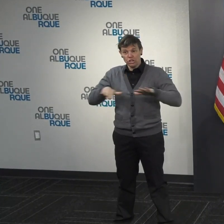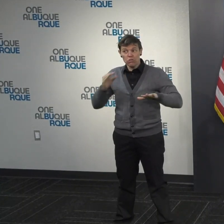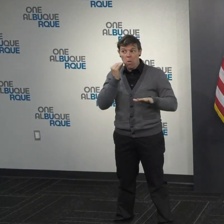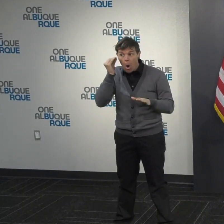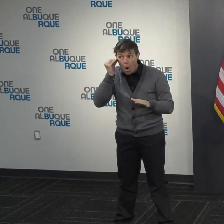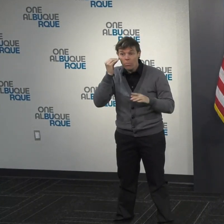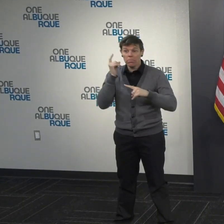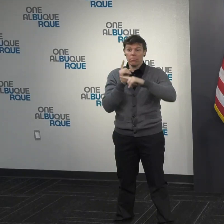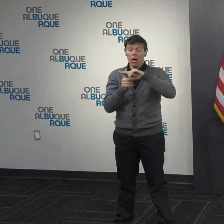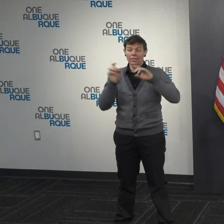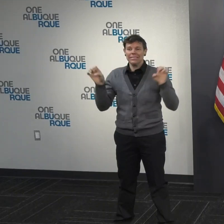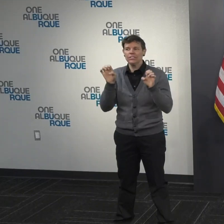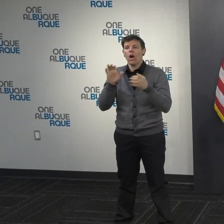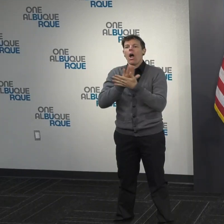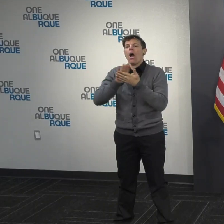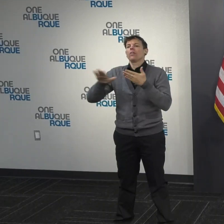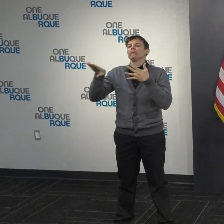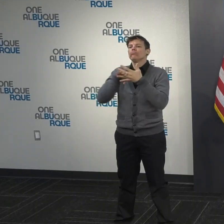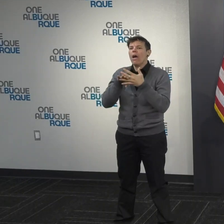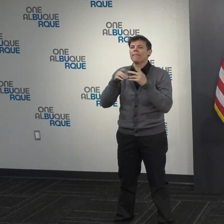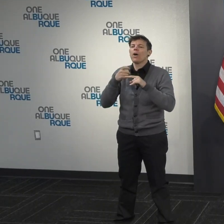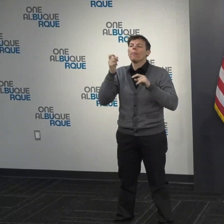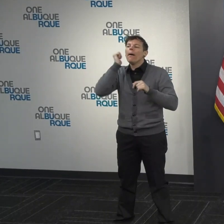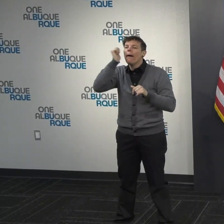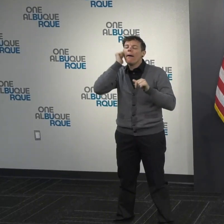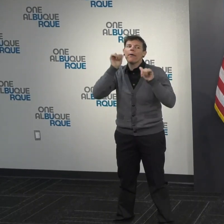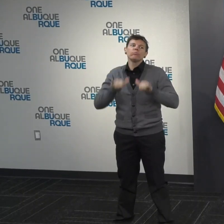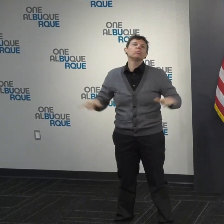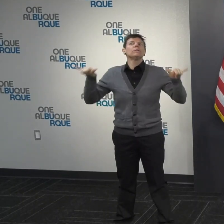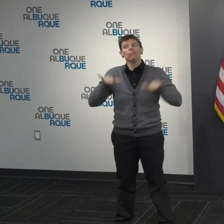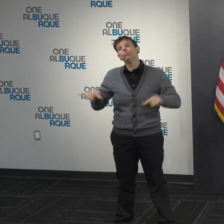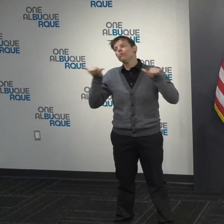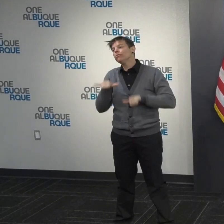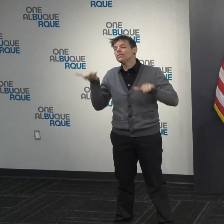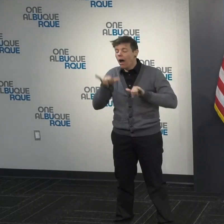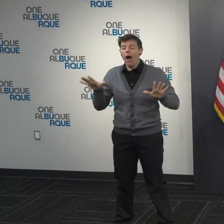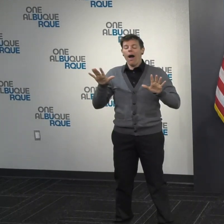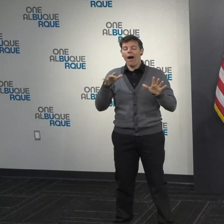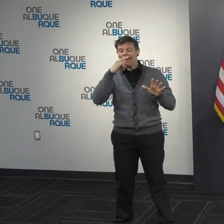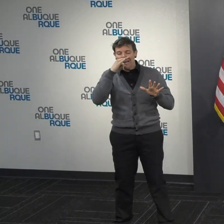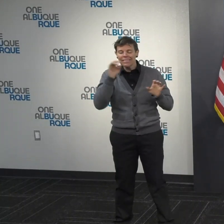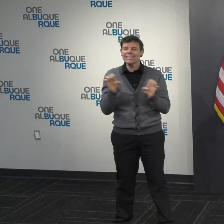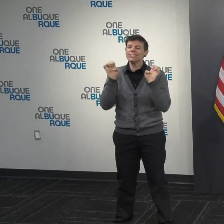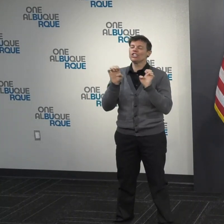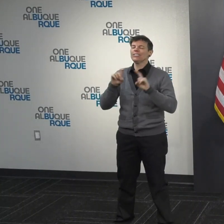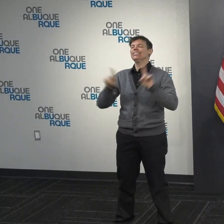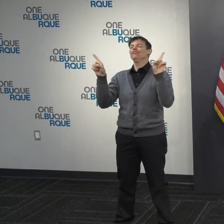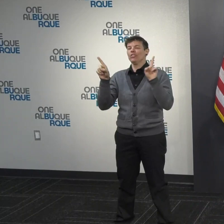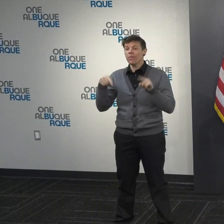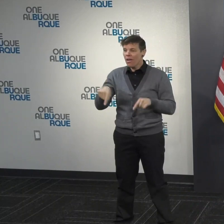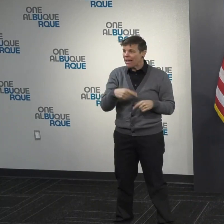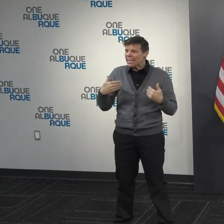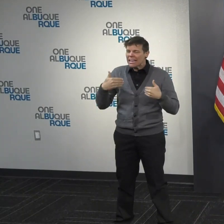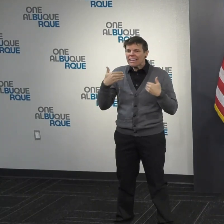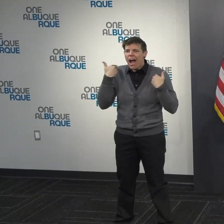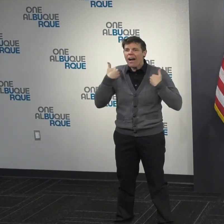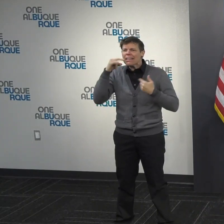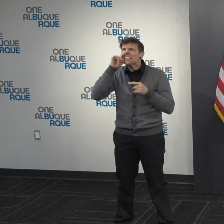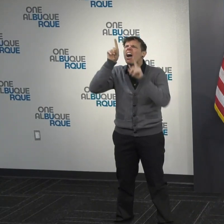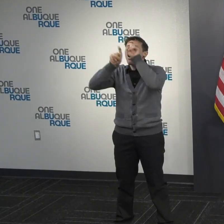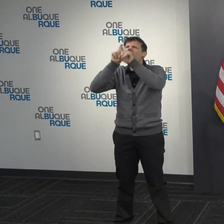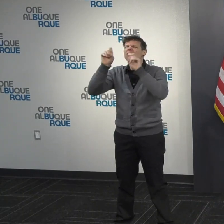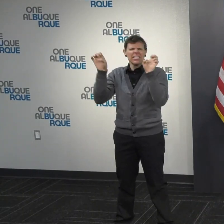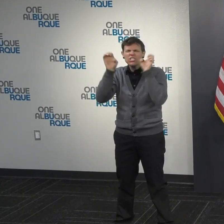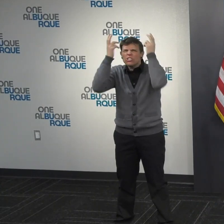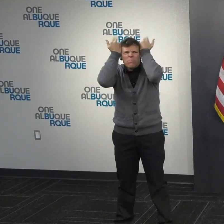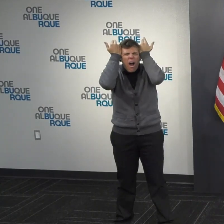break from the routine, and very exciting. My kids are young enough, they had all sorts of questions about the Easter Bunny that I'd never gotten before as a